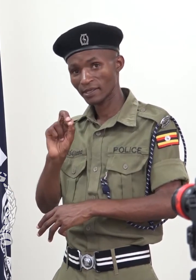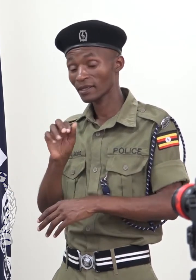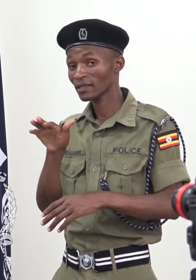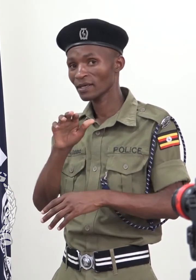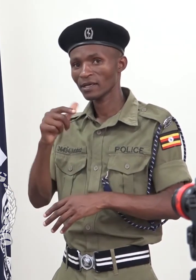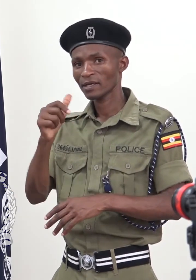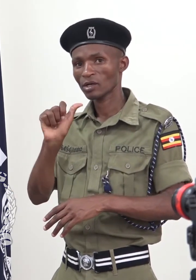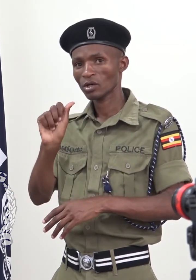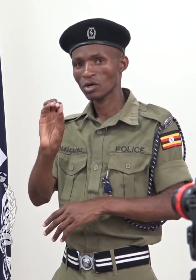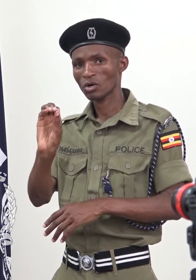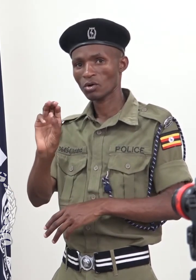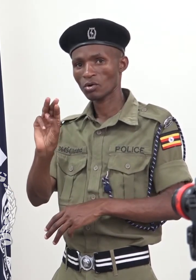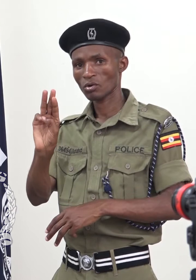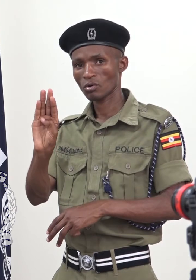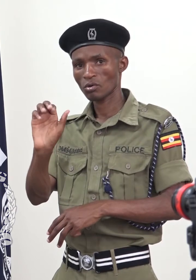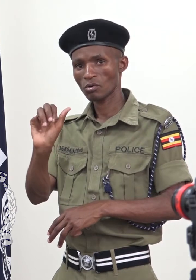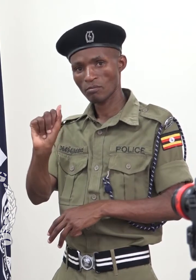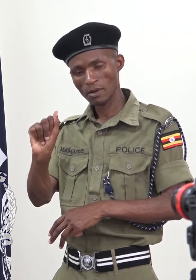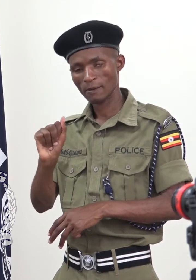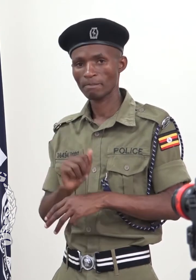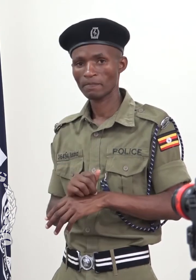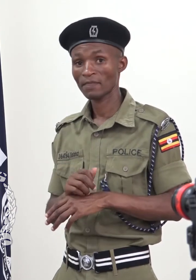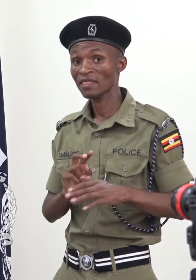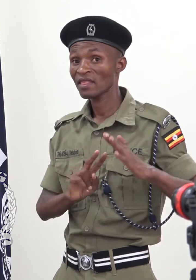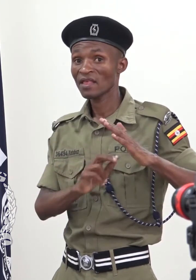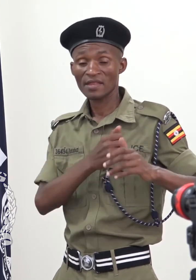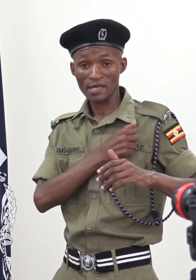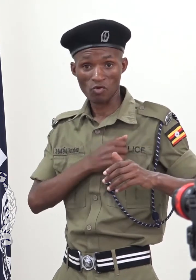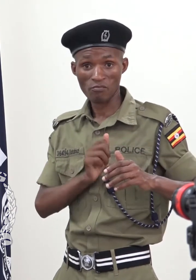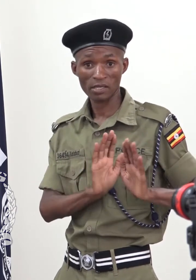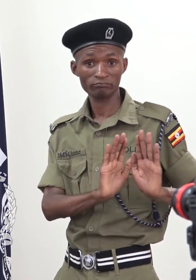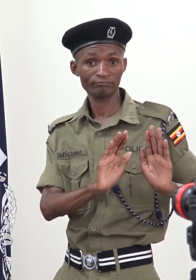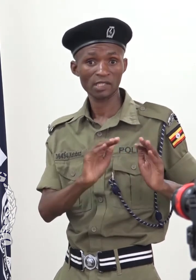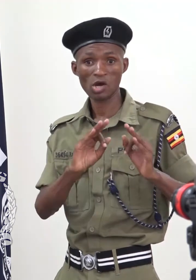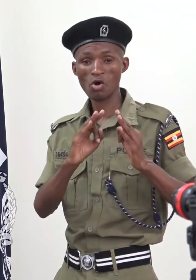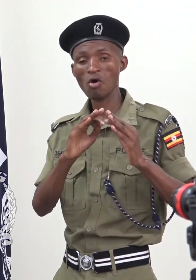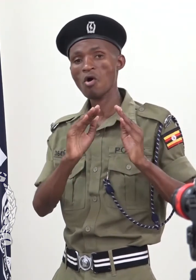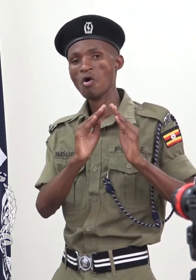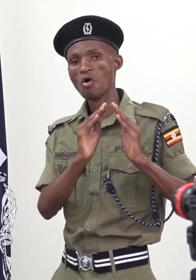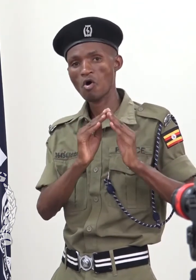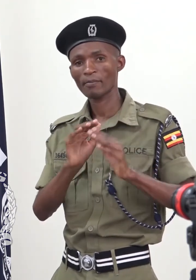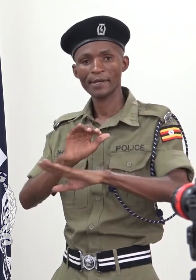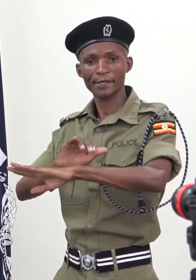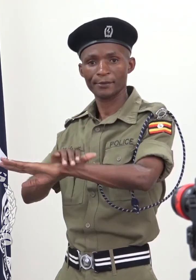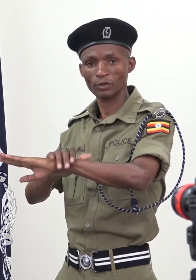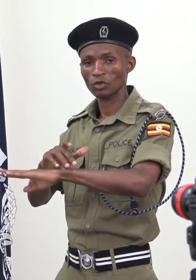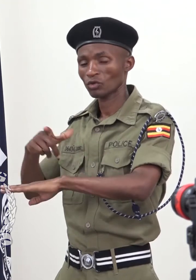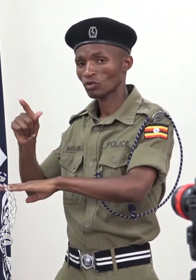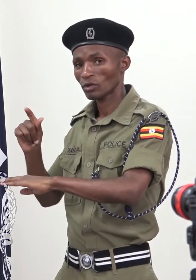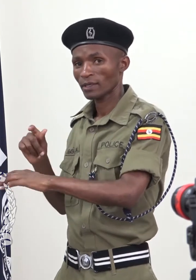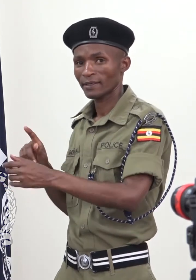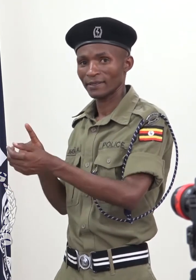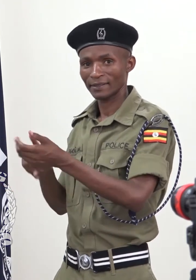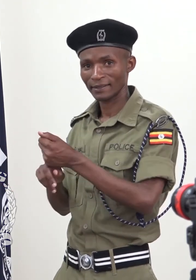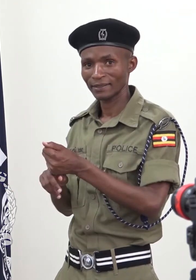The victim had left her home on the 24th at around 7 p.m. to go and buy soya beans for